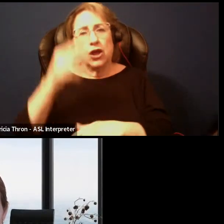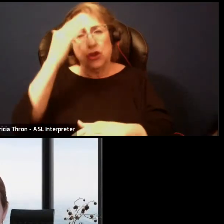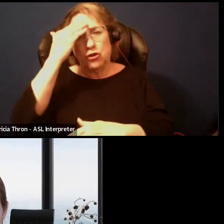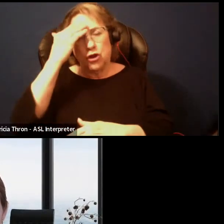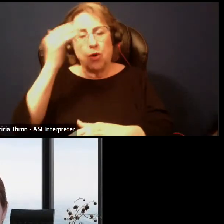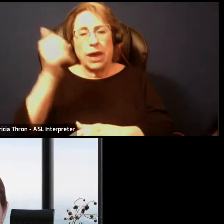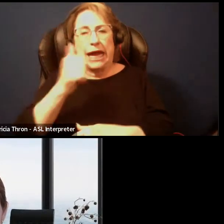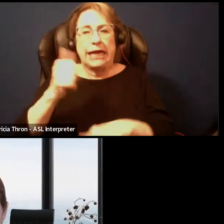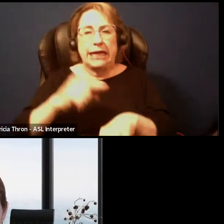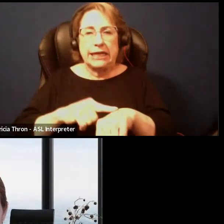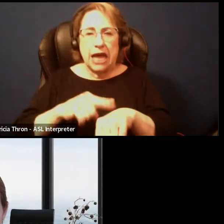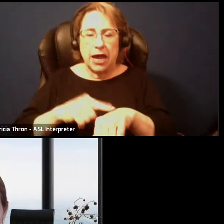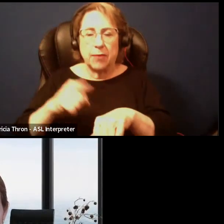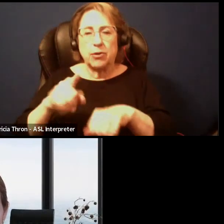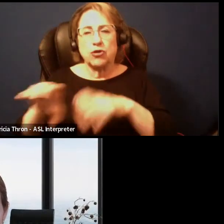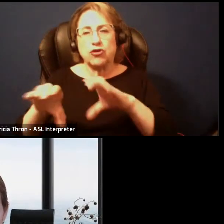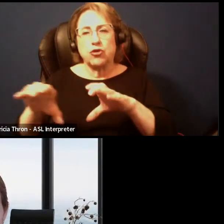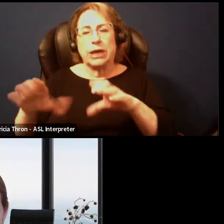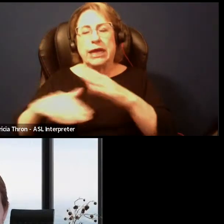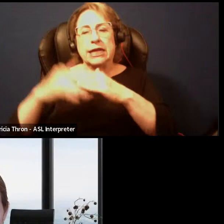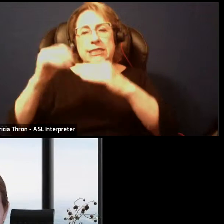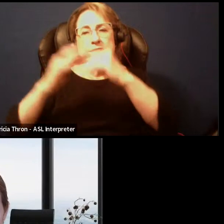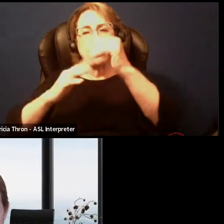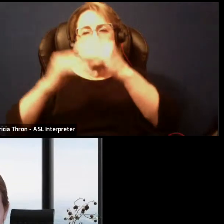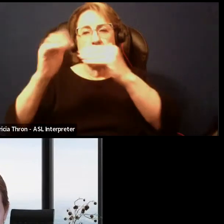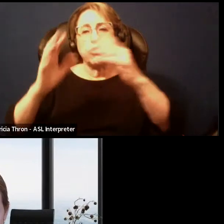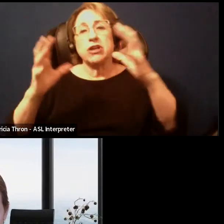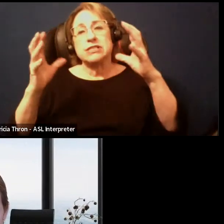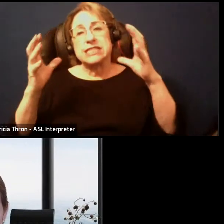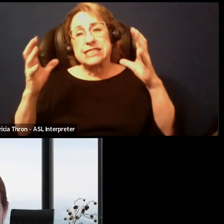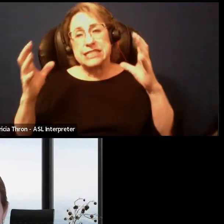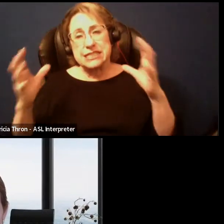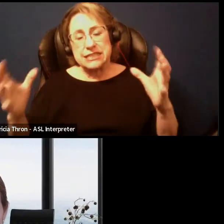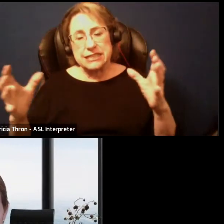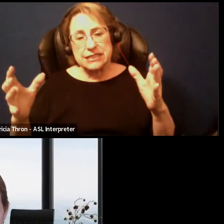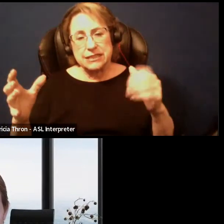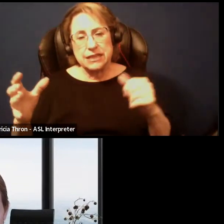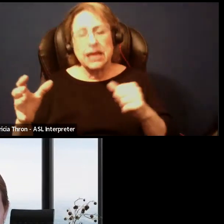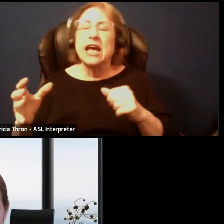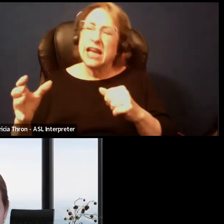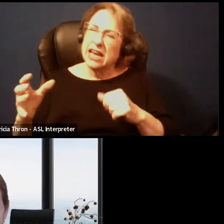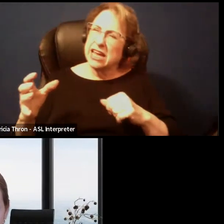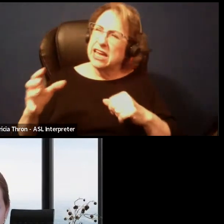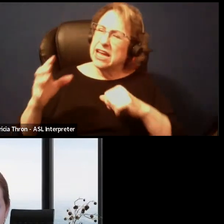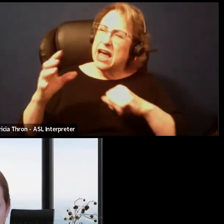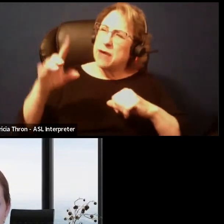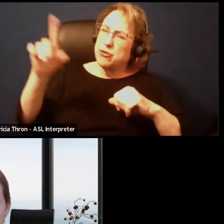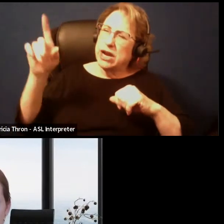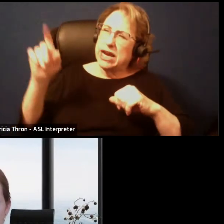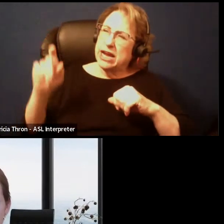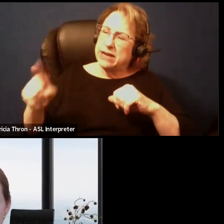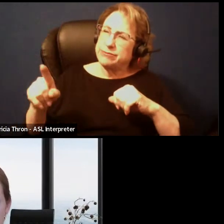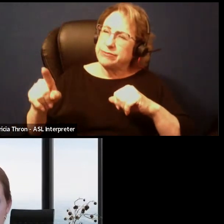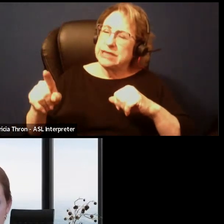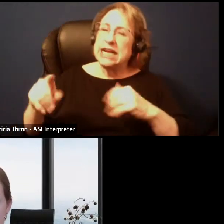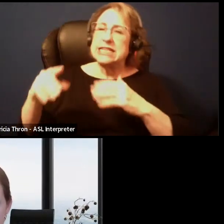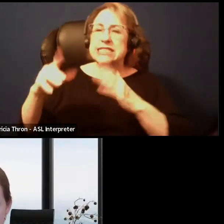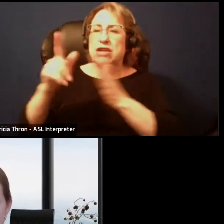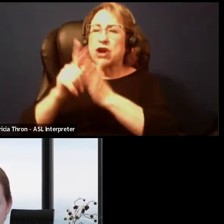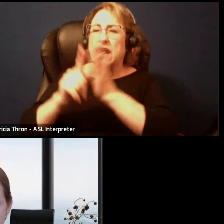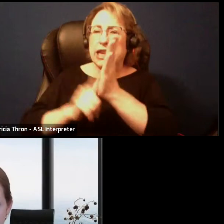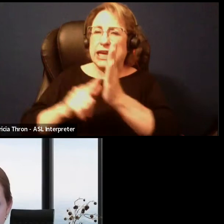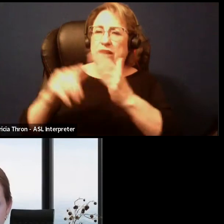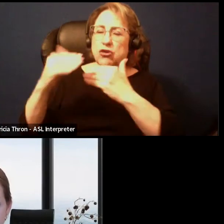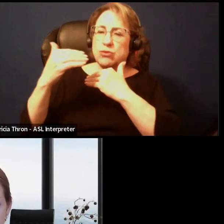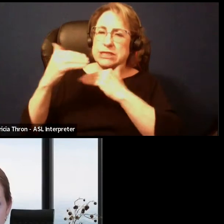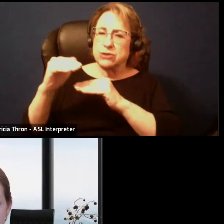there's a significant amount. And is there a legal restriction? So I guess I'm trying to get to is there a legal restriction of